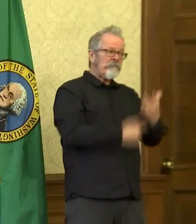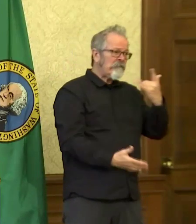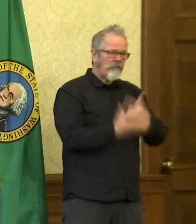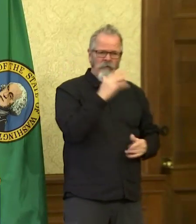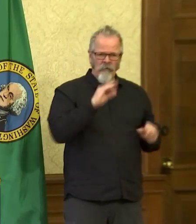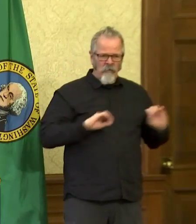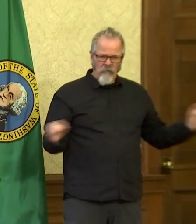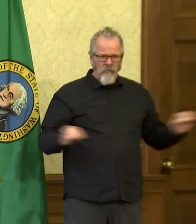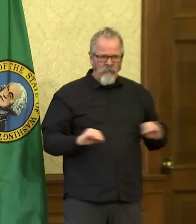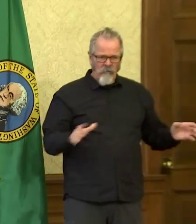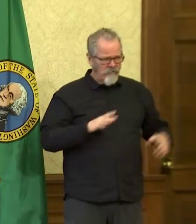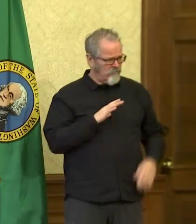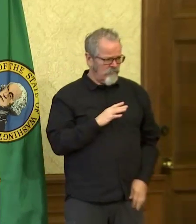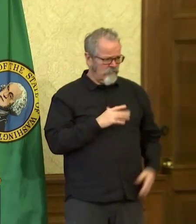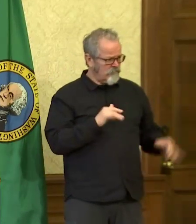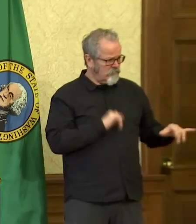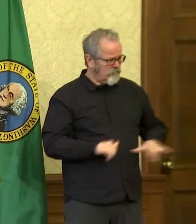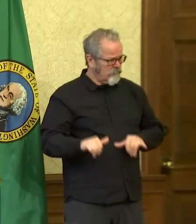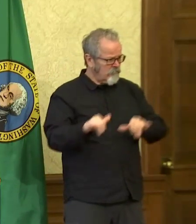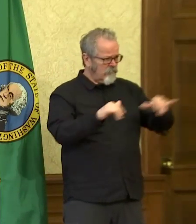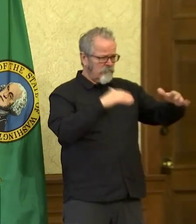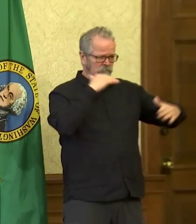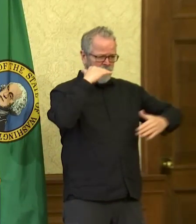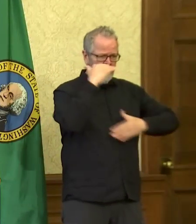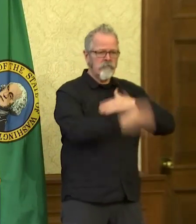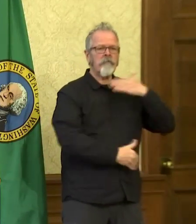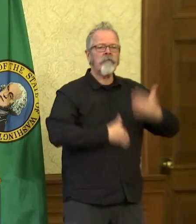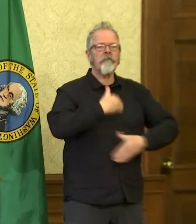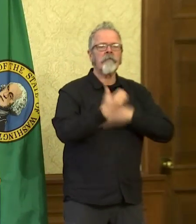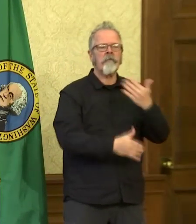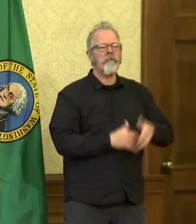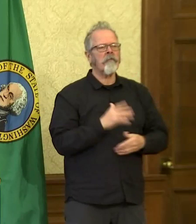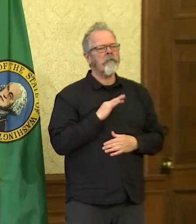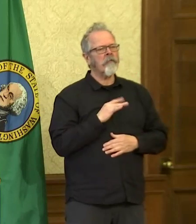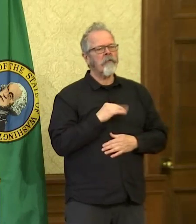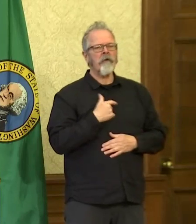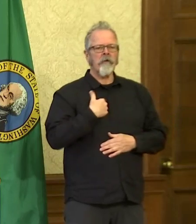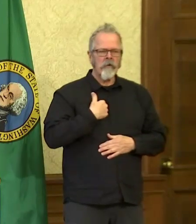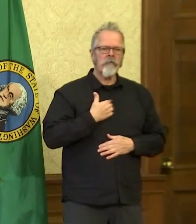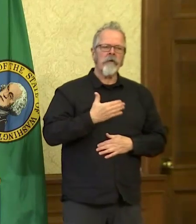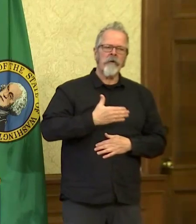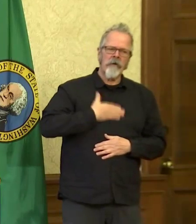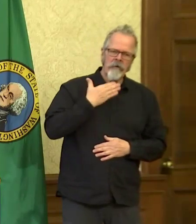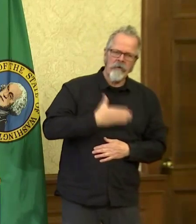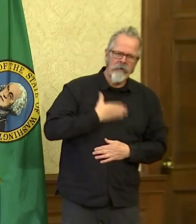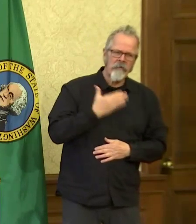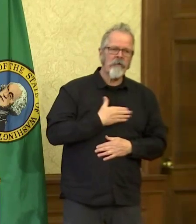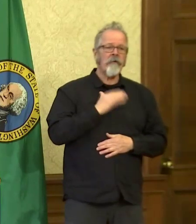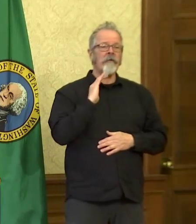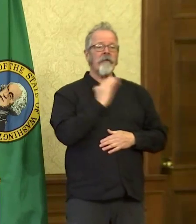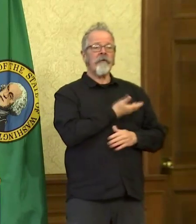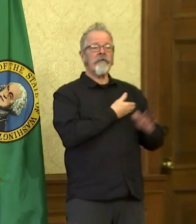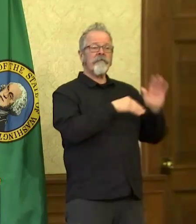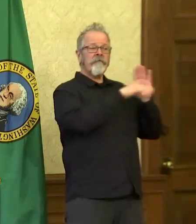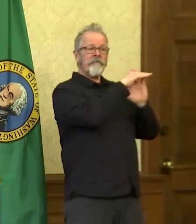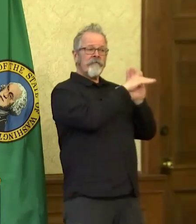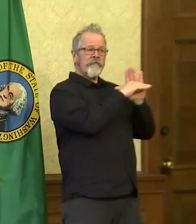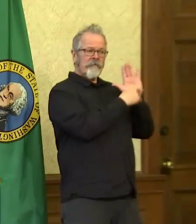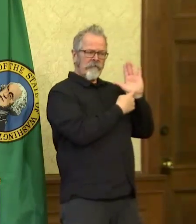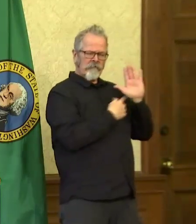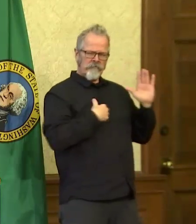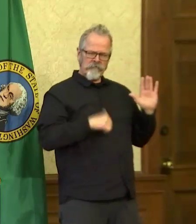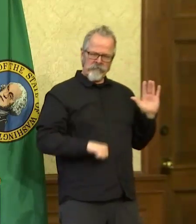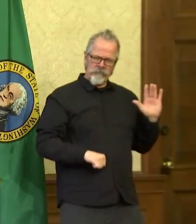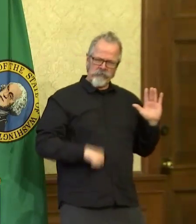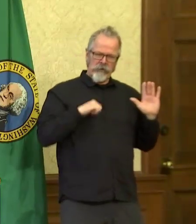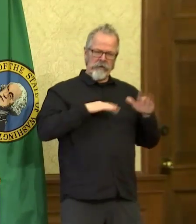Governor, I'm really pleased that we can give you a list of safety requirements that I think you and the public